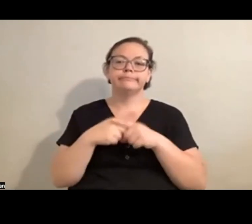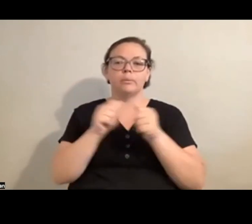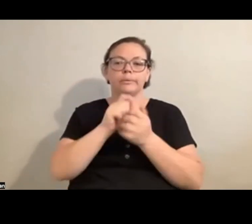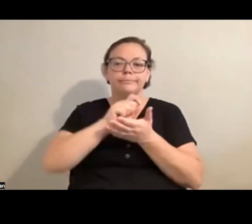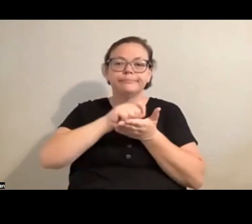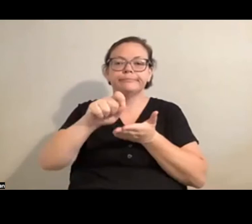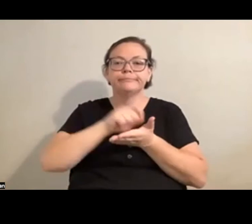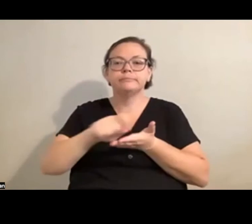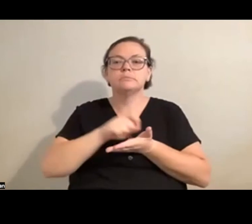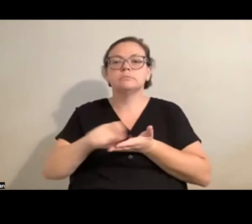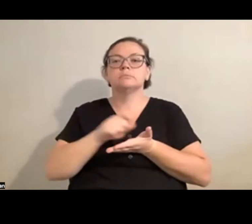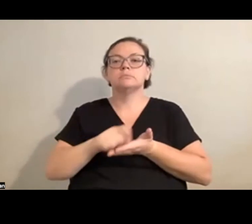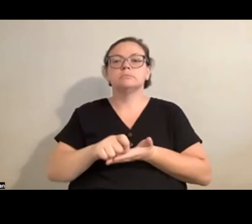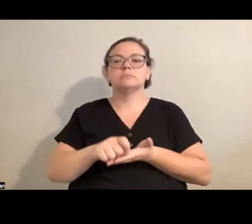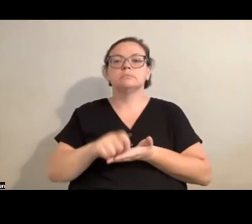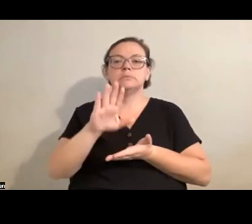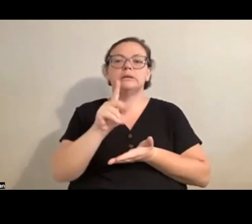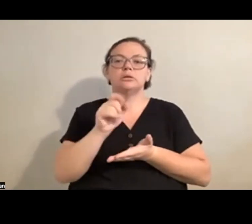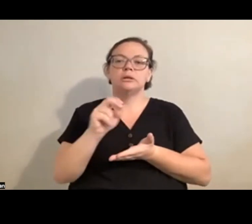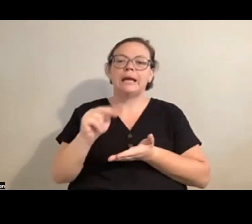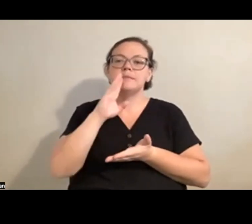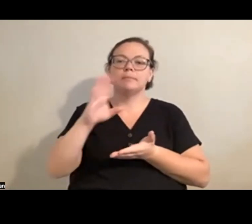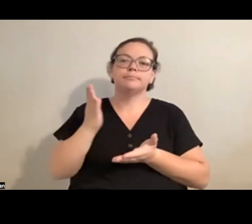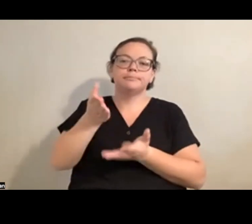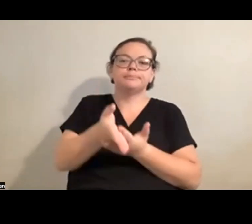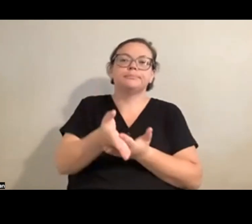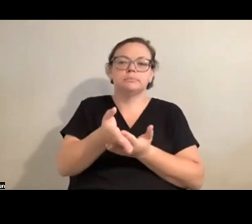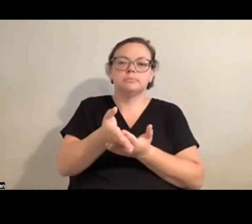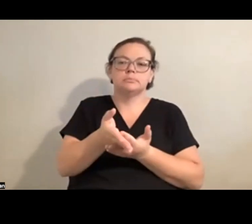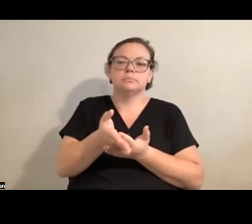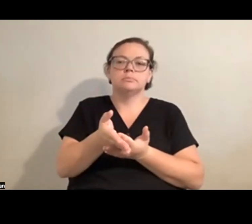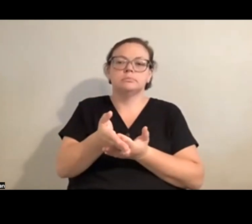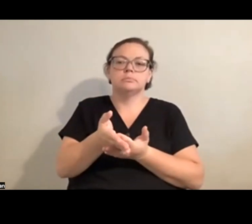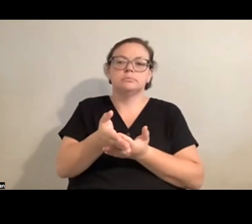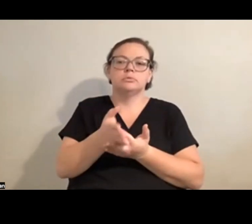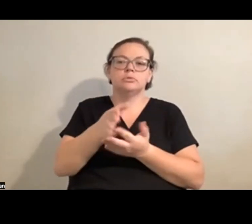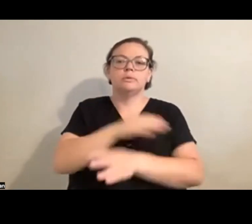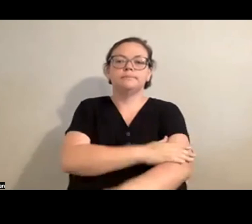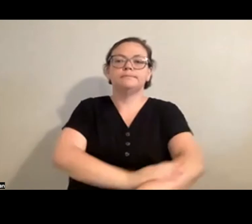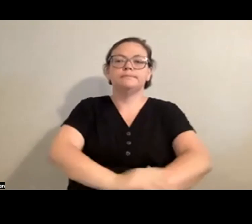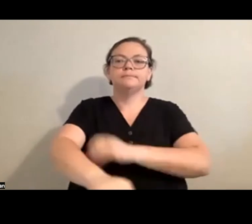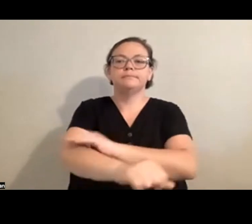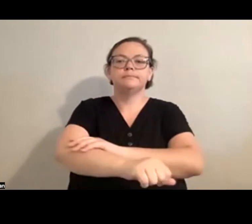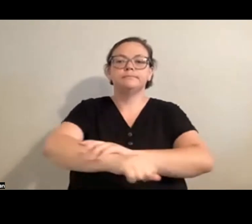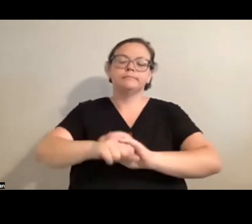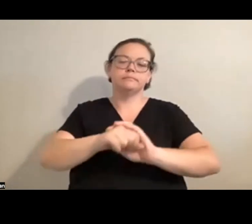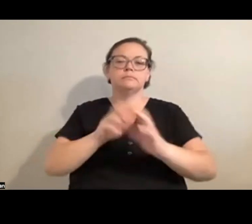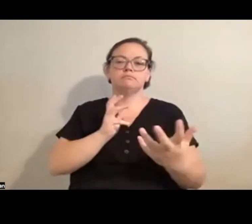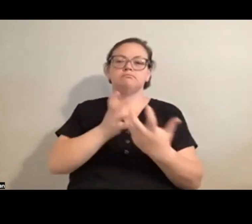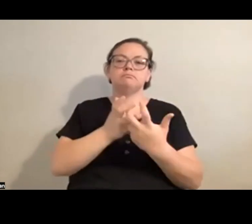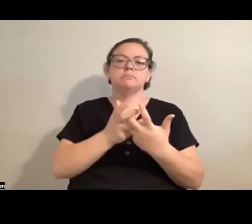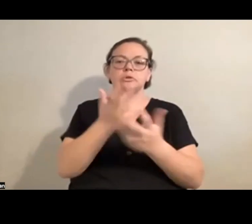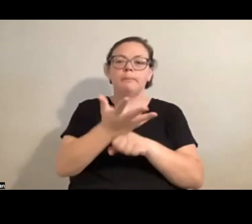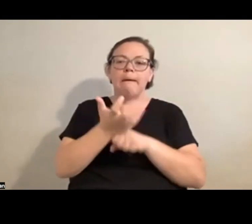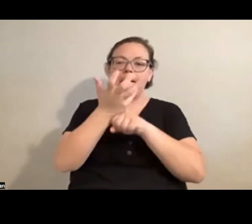ballpoint pen, limb your can inside a placeholder, smooth your limbs into a square to beg